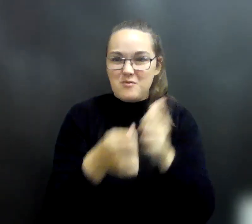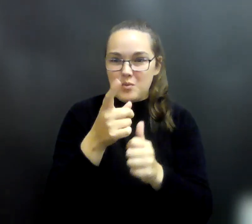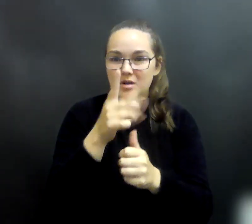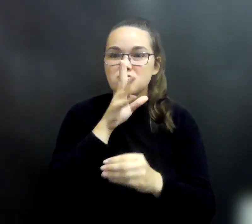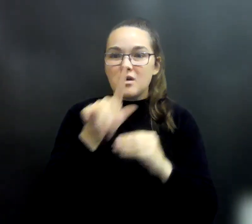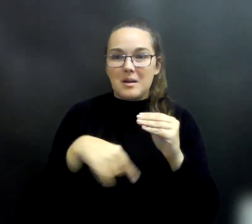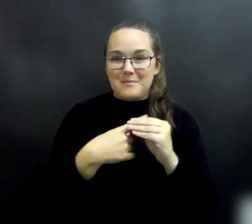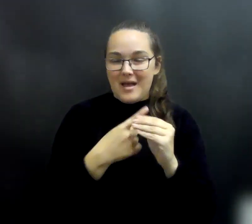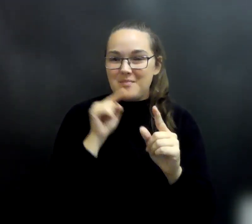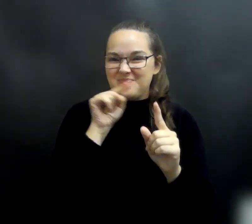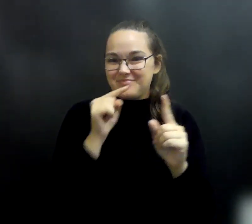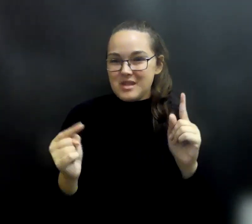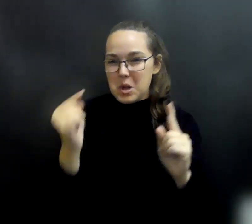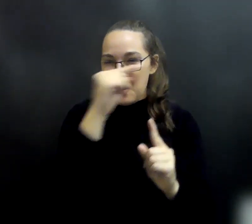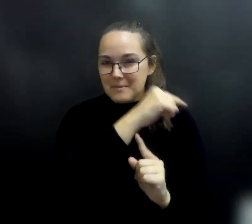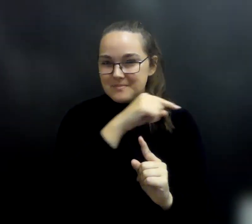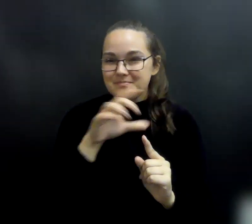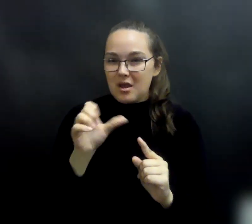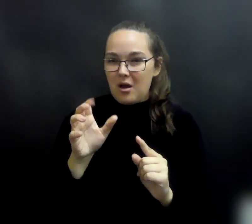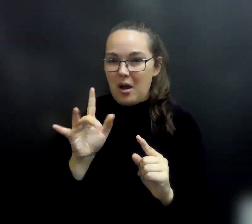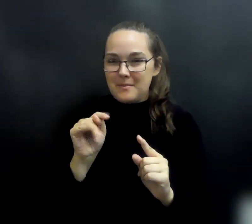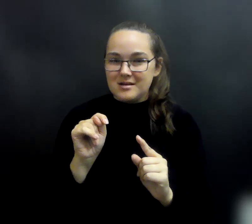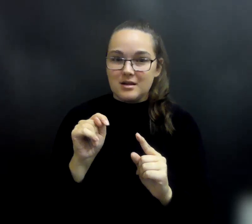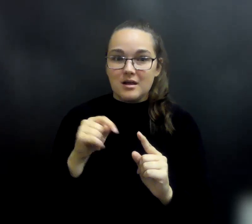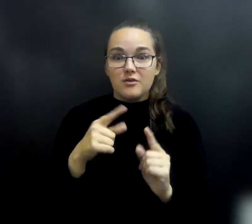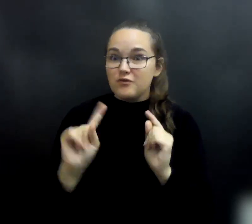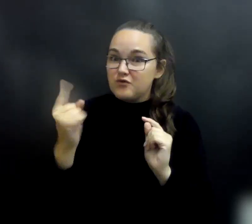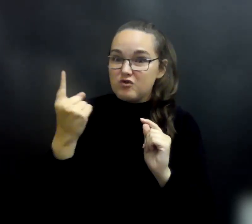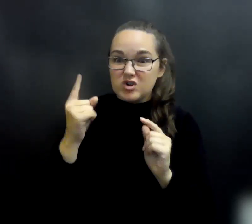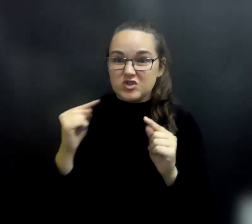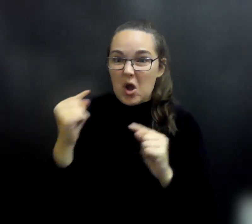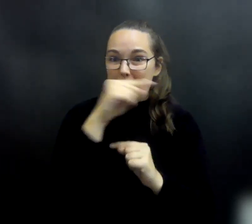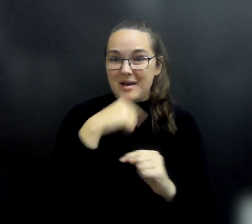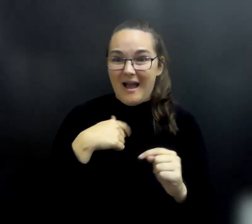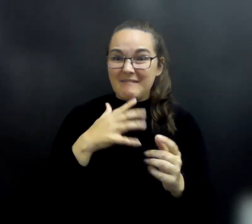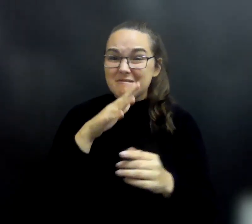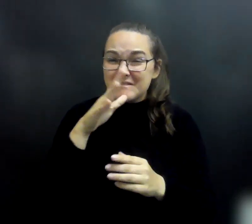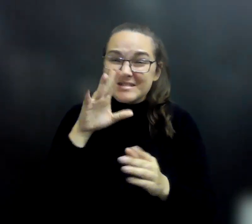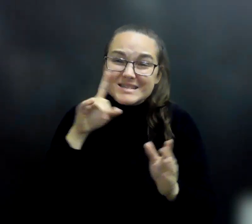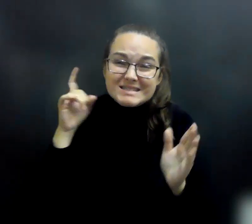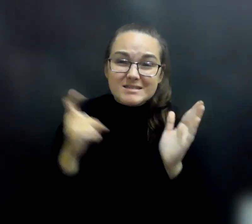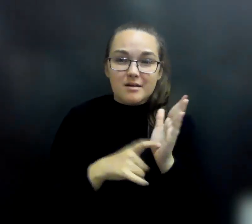Lady's Comet. This is the first comet I've ever discovered, but I don't think it will be the last.